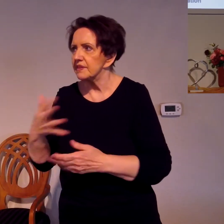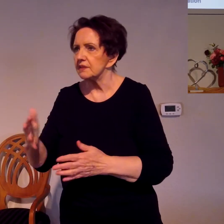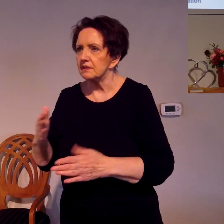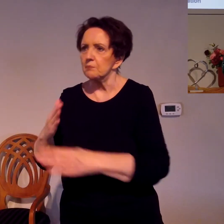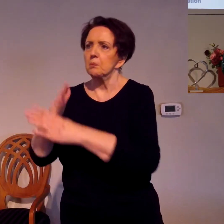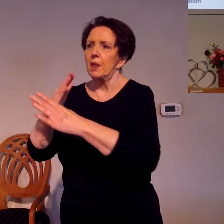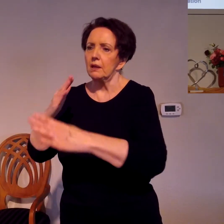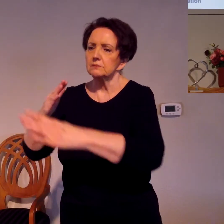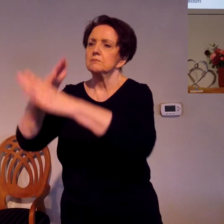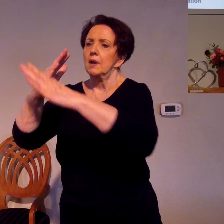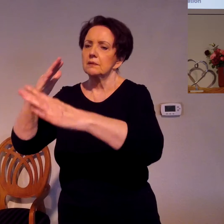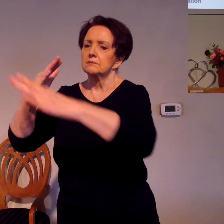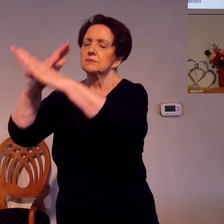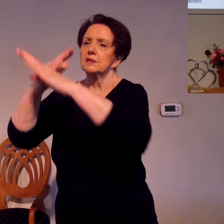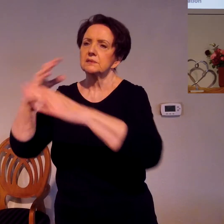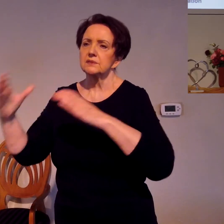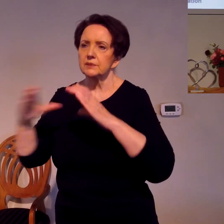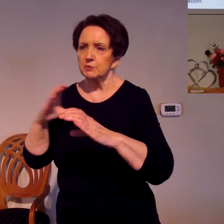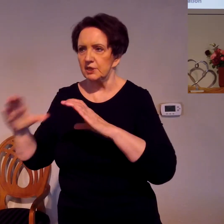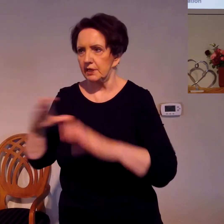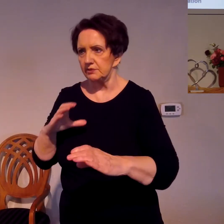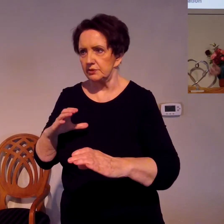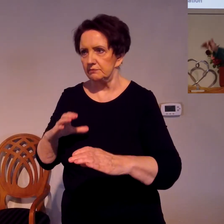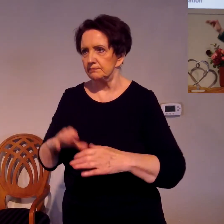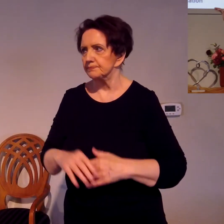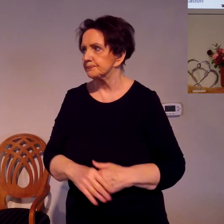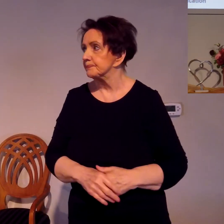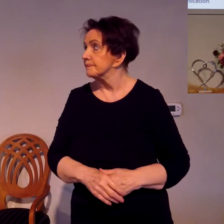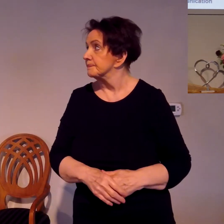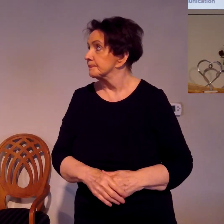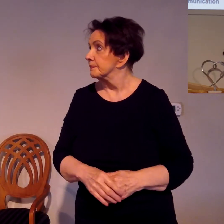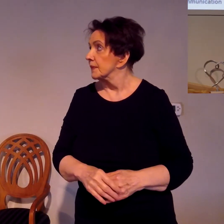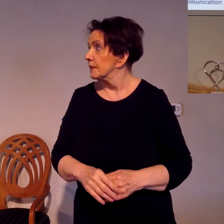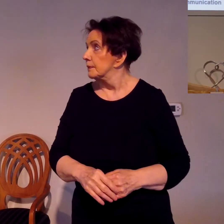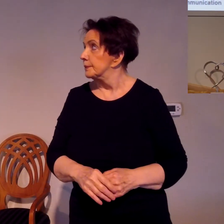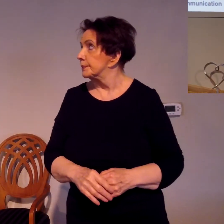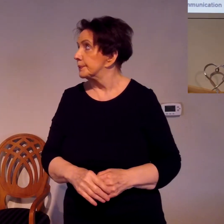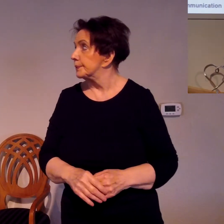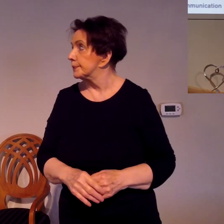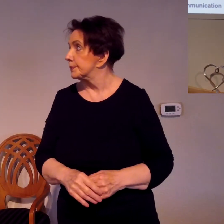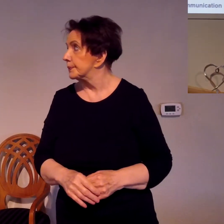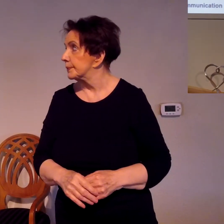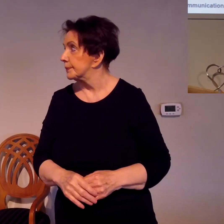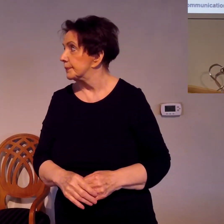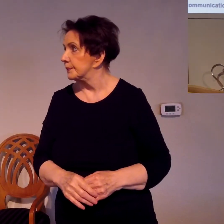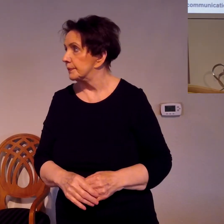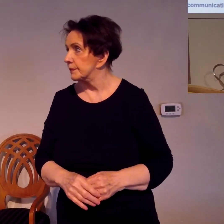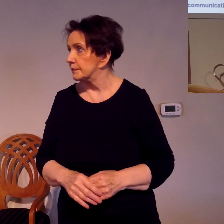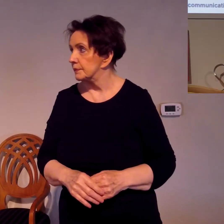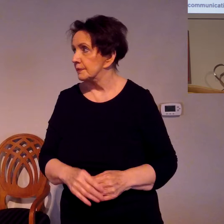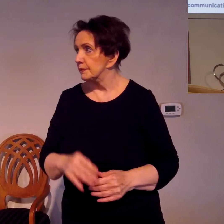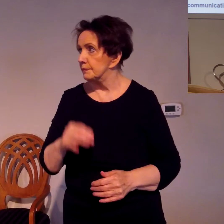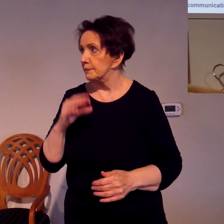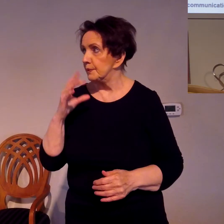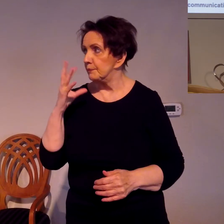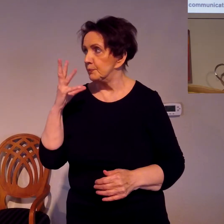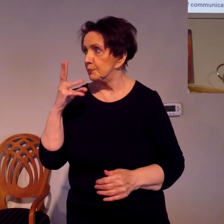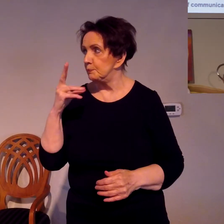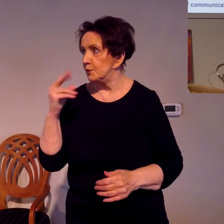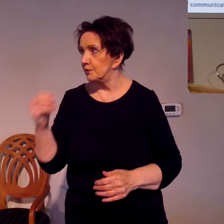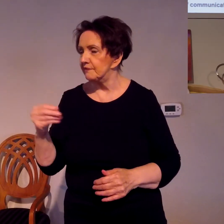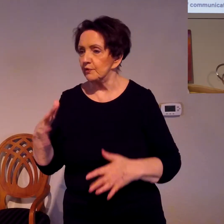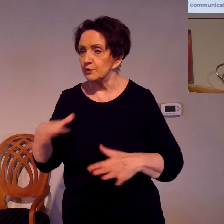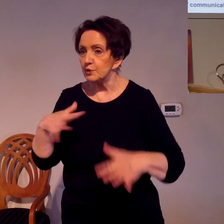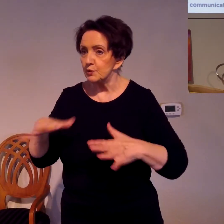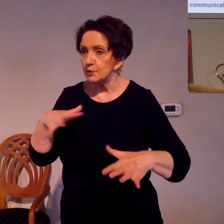stand between us and that other person. And then Ariana gave us a beautiful bzz, bzz, right? It's